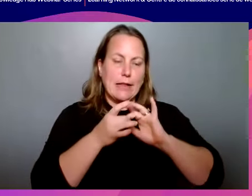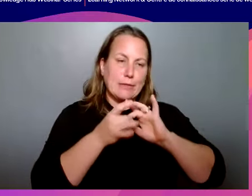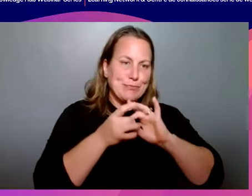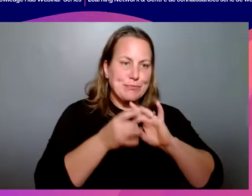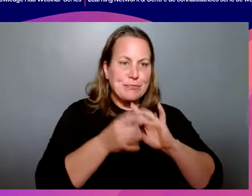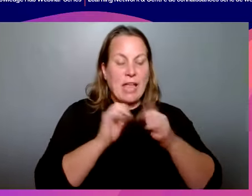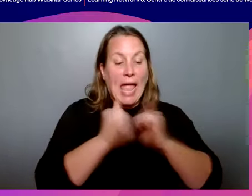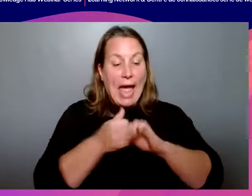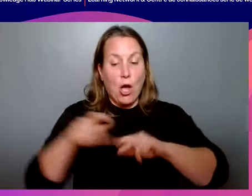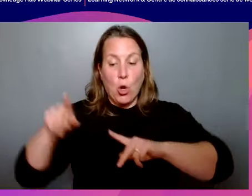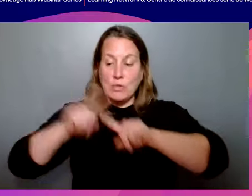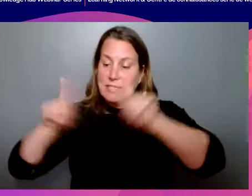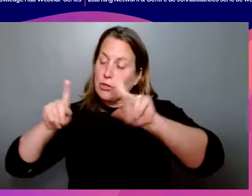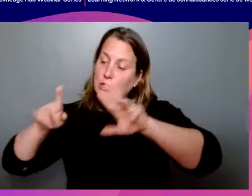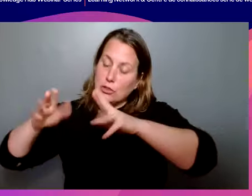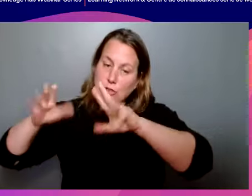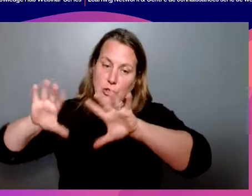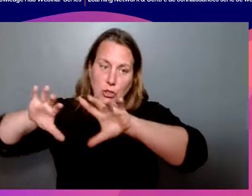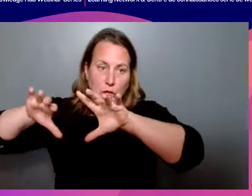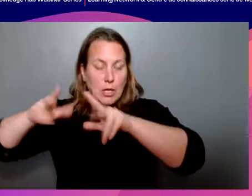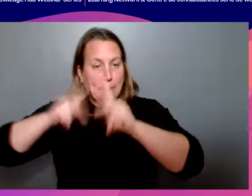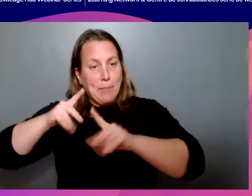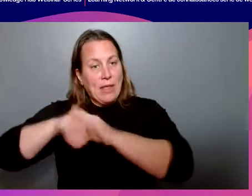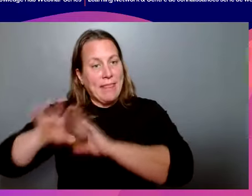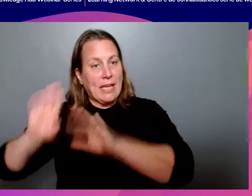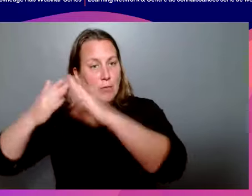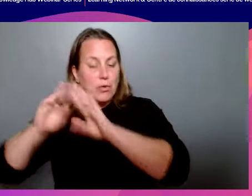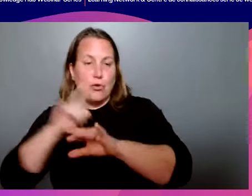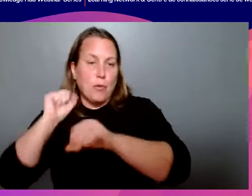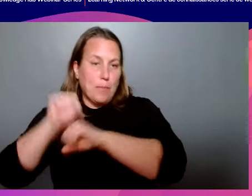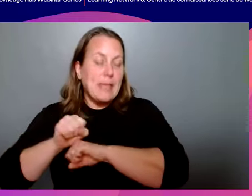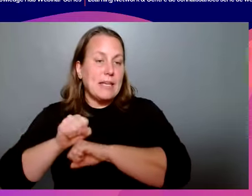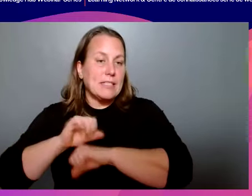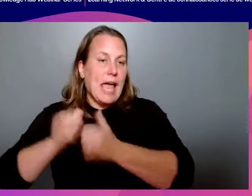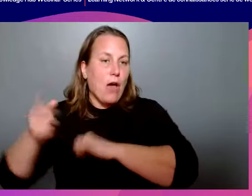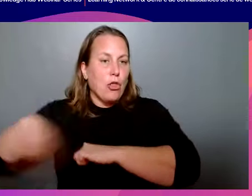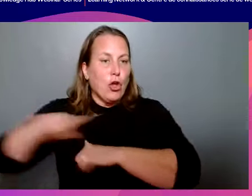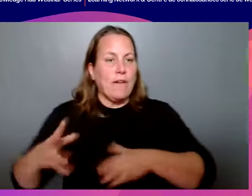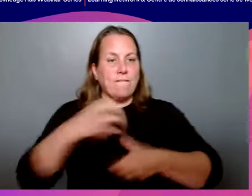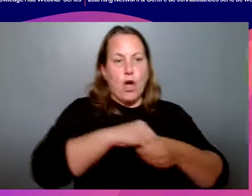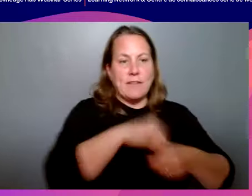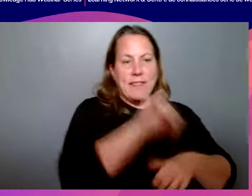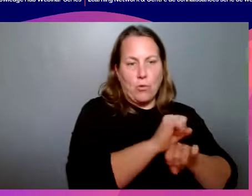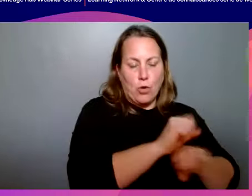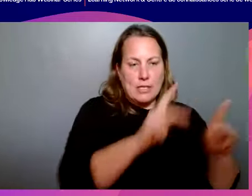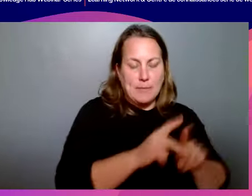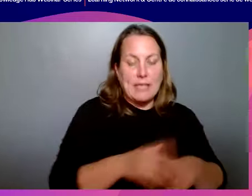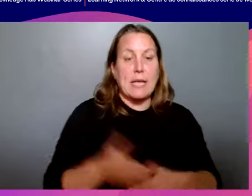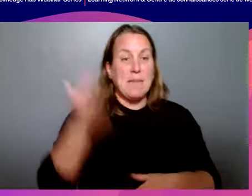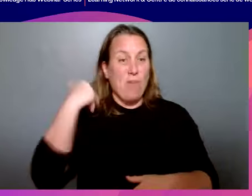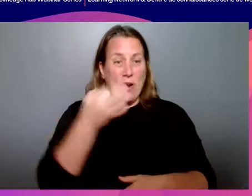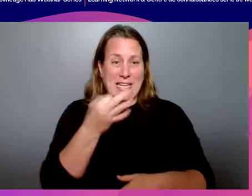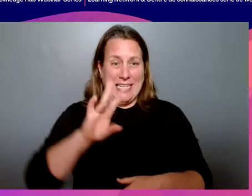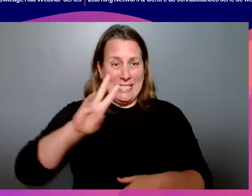included, treated, and recognized in this space. In the 1970s and 80s, feminist activists played